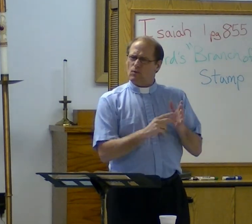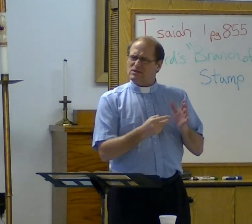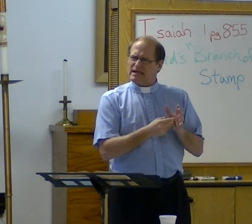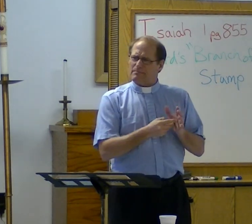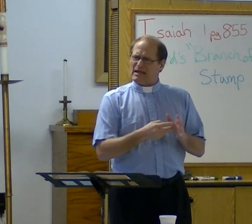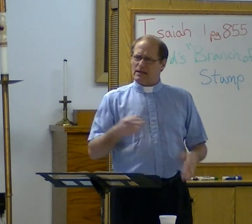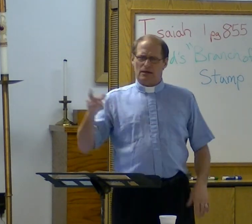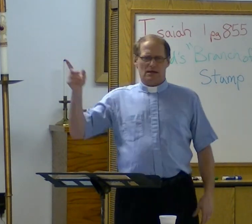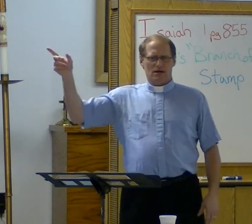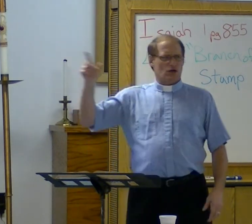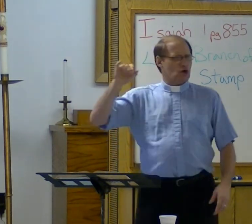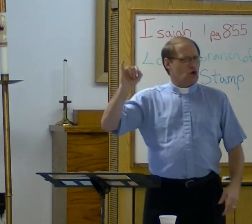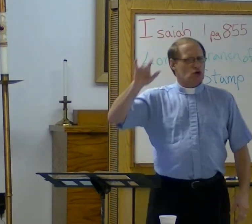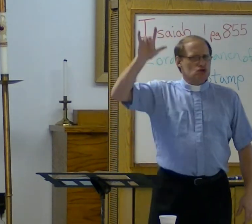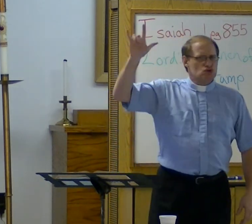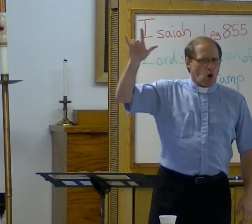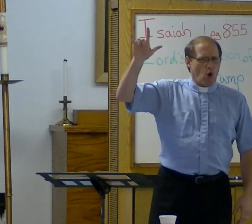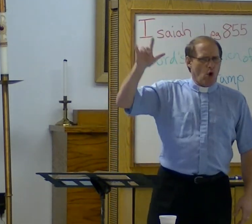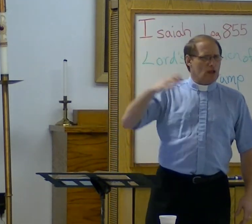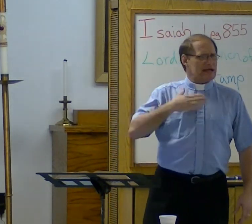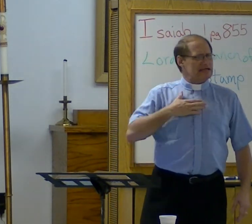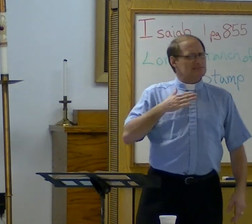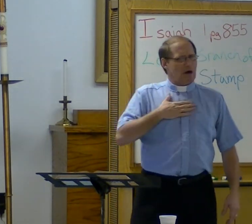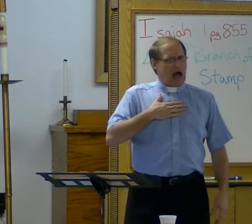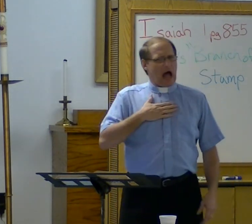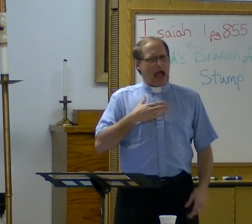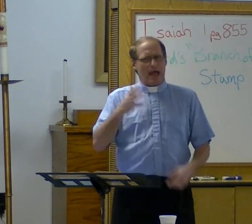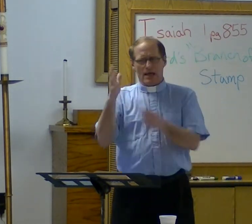What does that mean? Joel is my